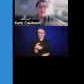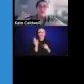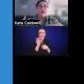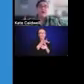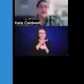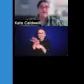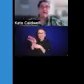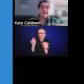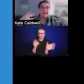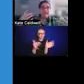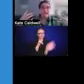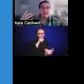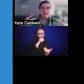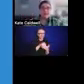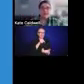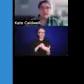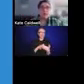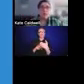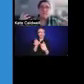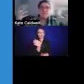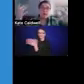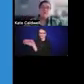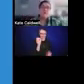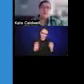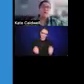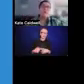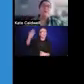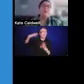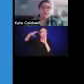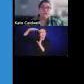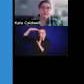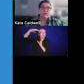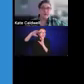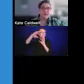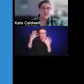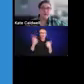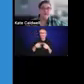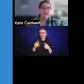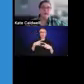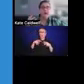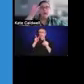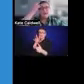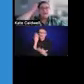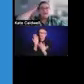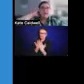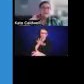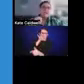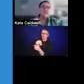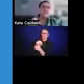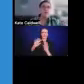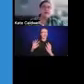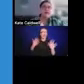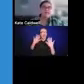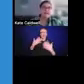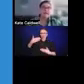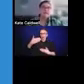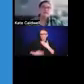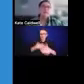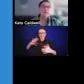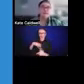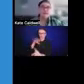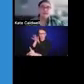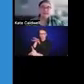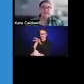record their own lives in not only their own words, but also their own images and videos. And so that's another way of